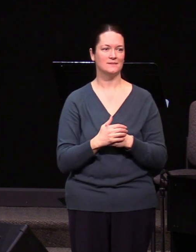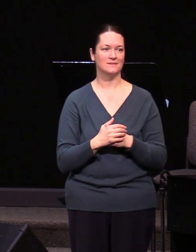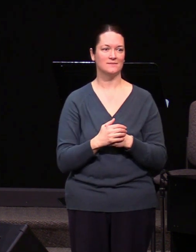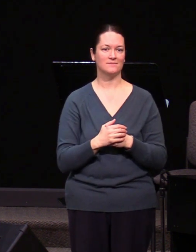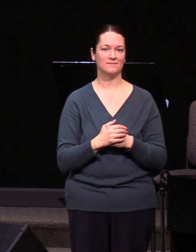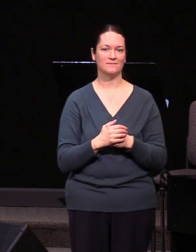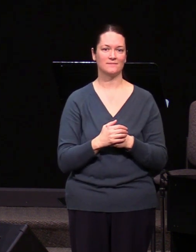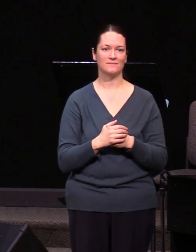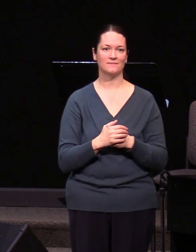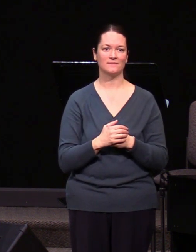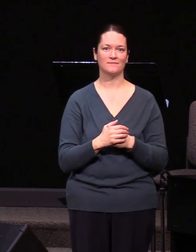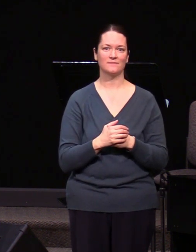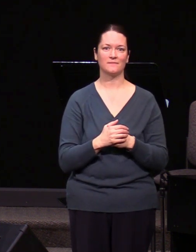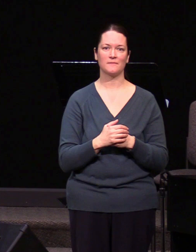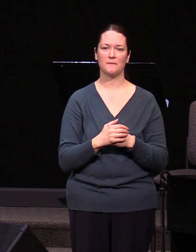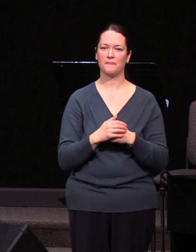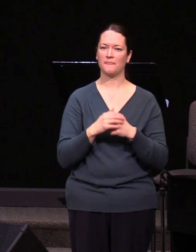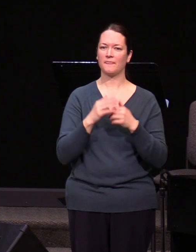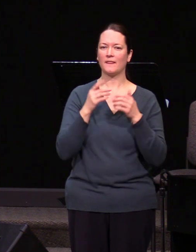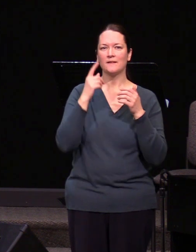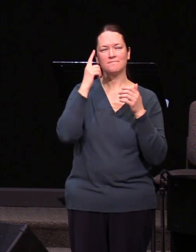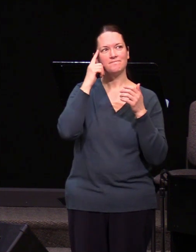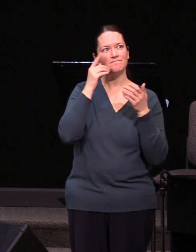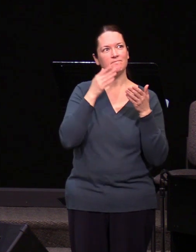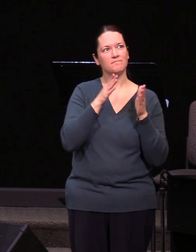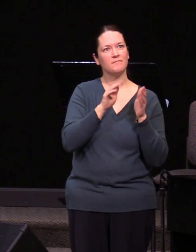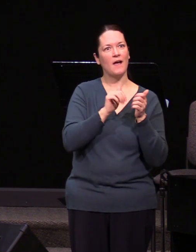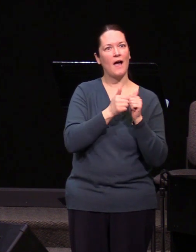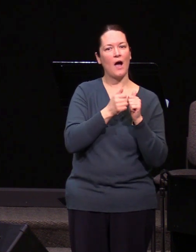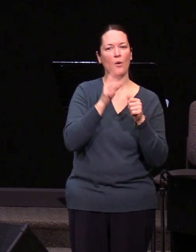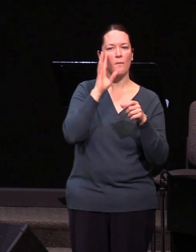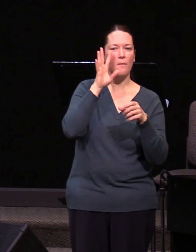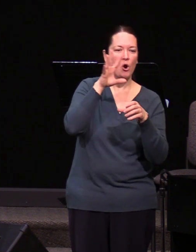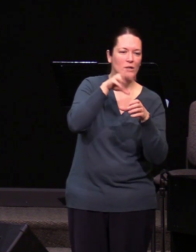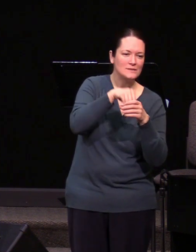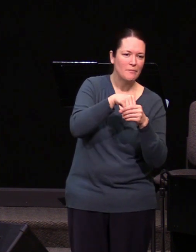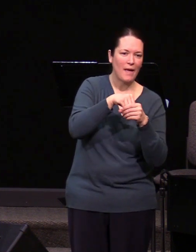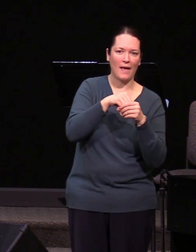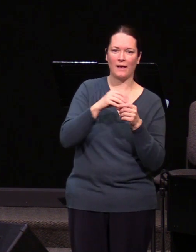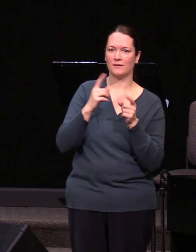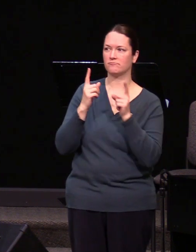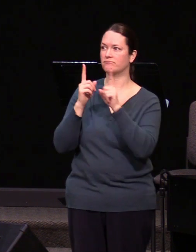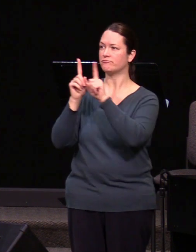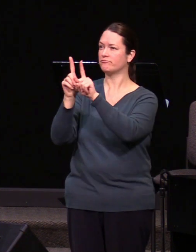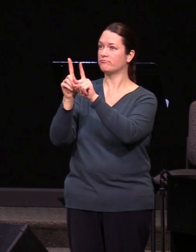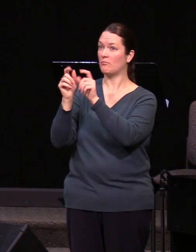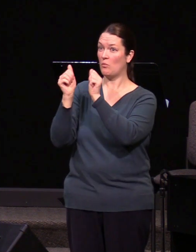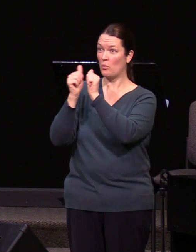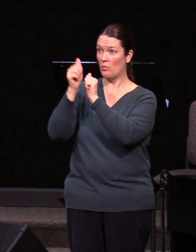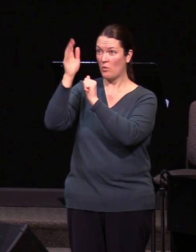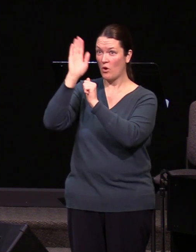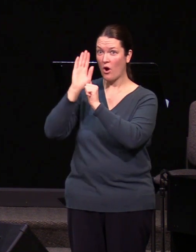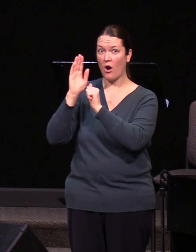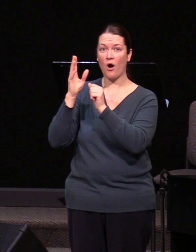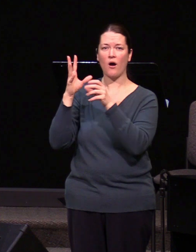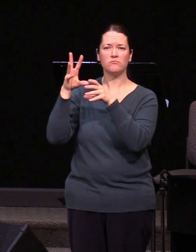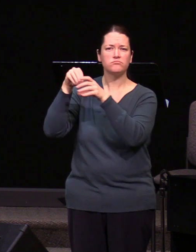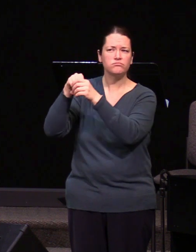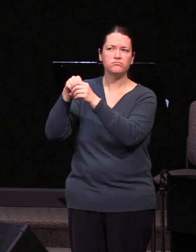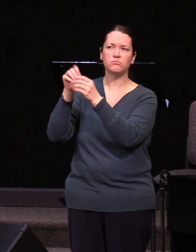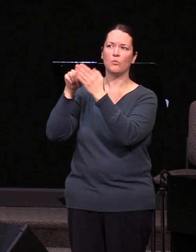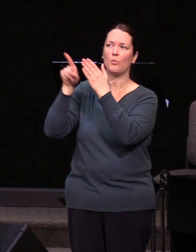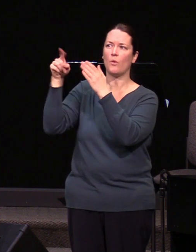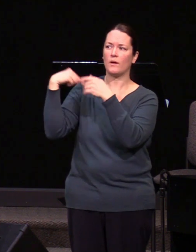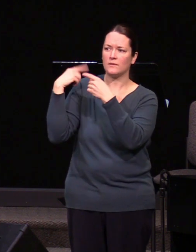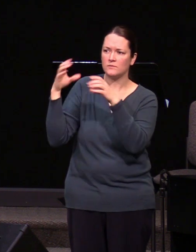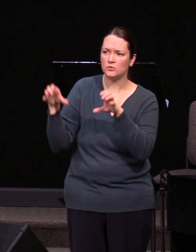which was this way of participating, coming alongside what God is already doing, walking through the